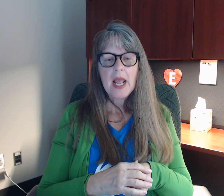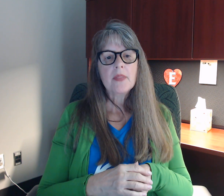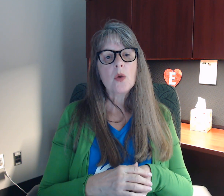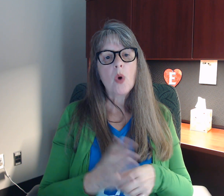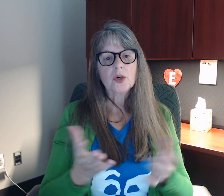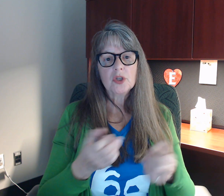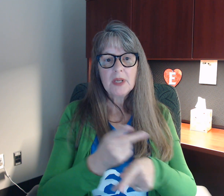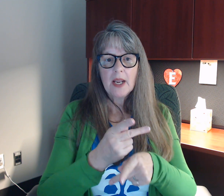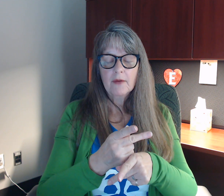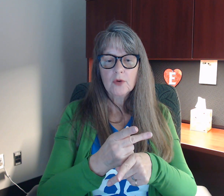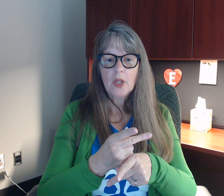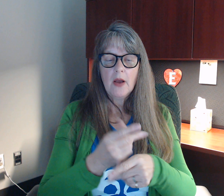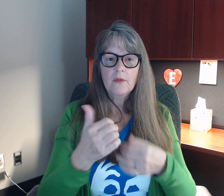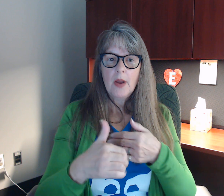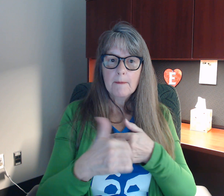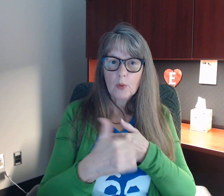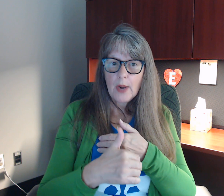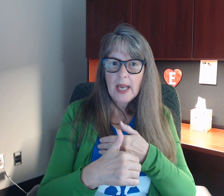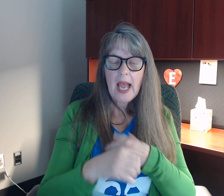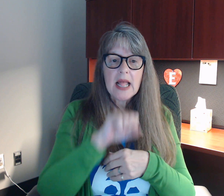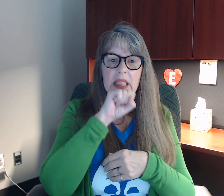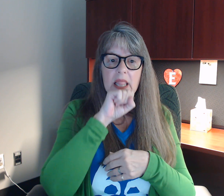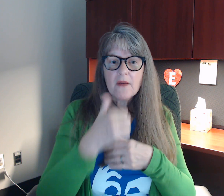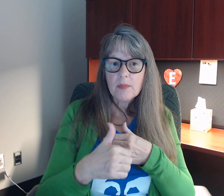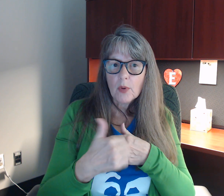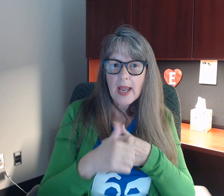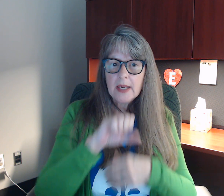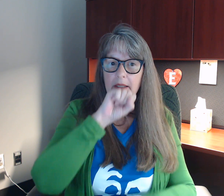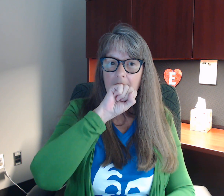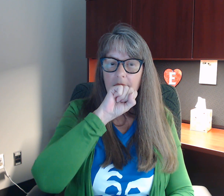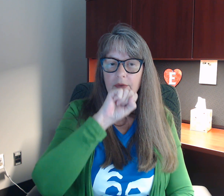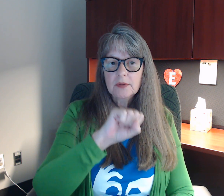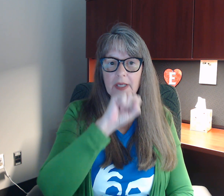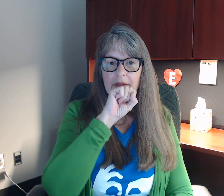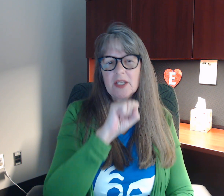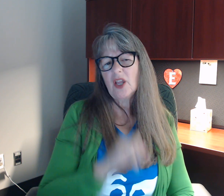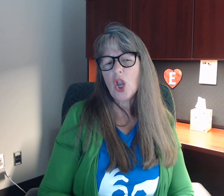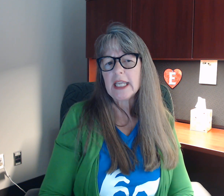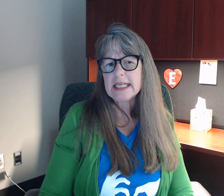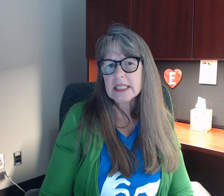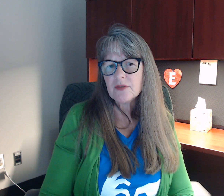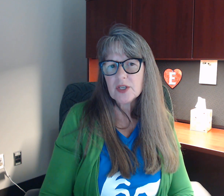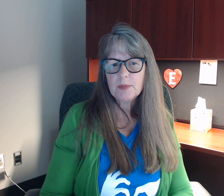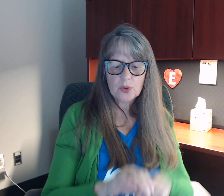They want you to be careful of bread. I love bread, they call it kisfis, but it's